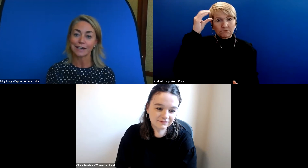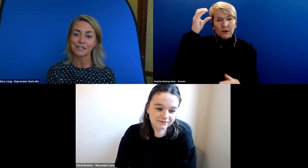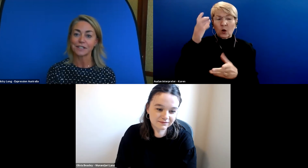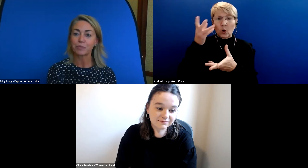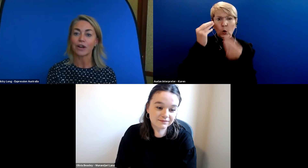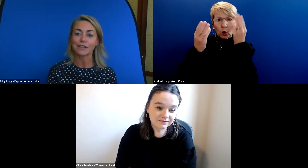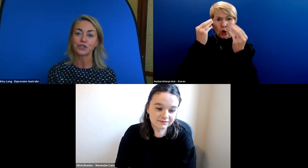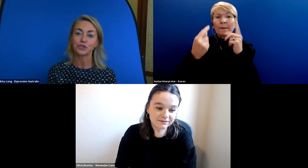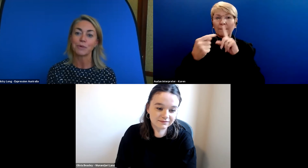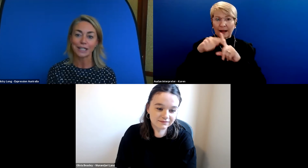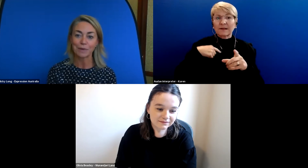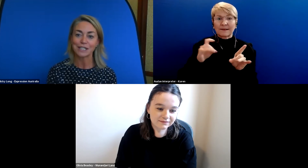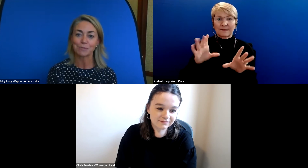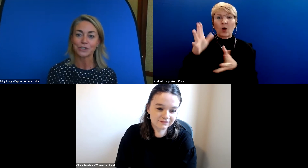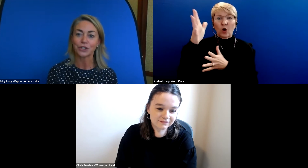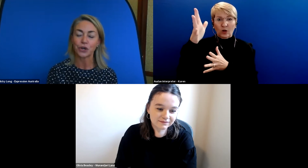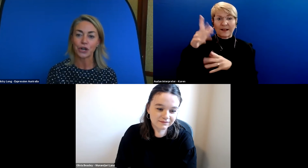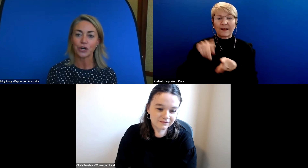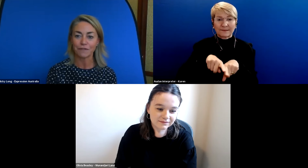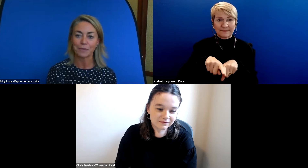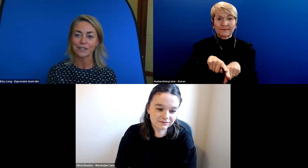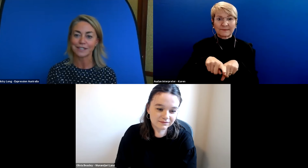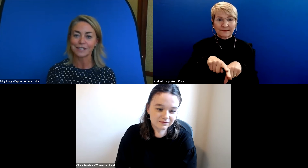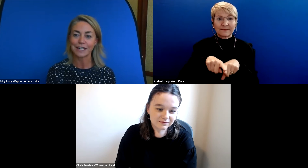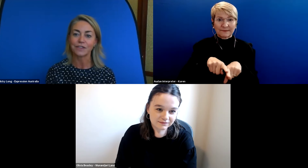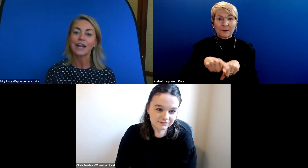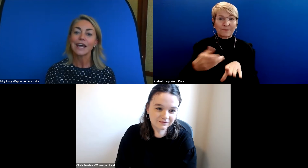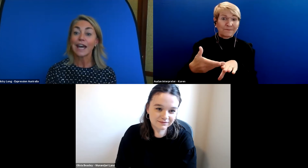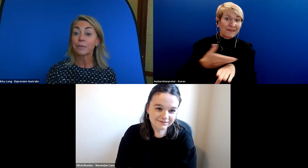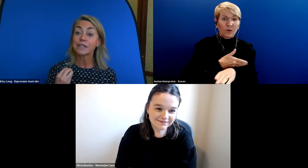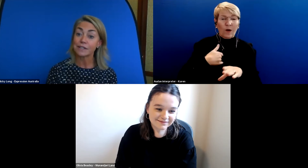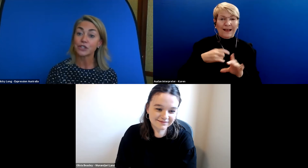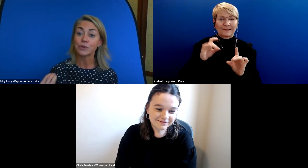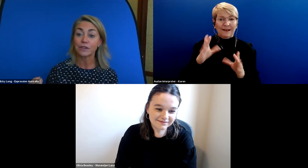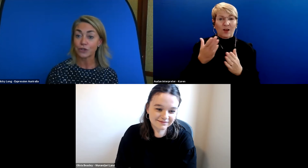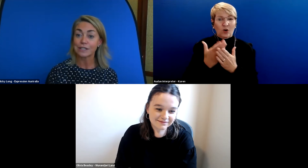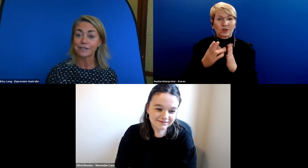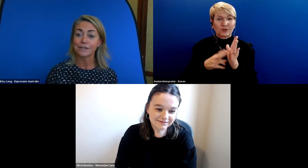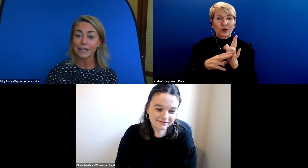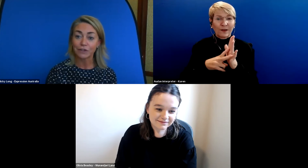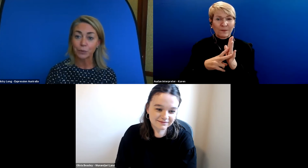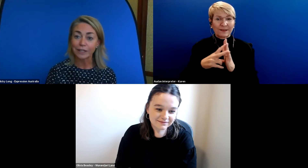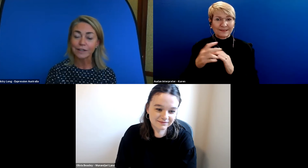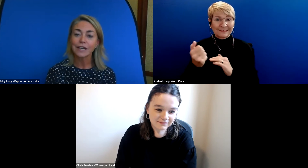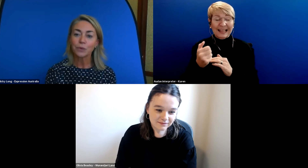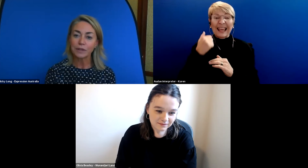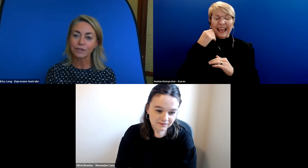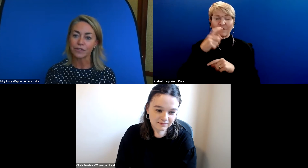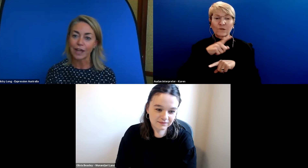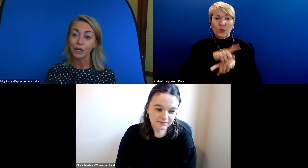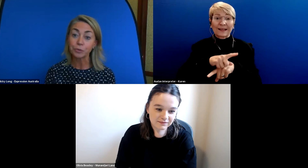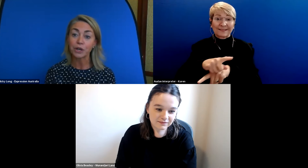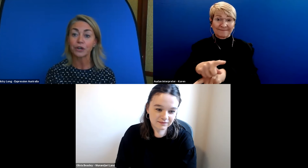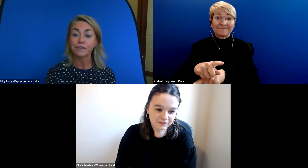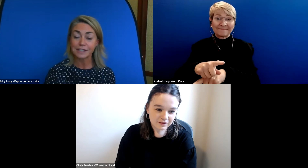Auslan lessons prior to my commencement on November the 16th. And I'm continuing those lessons every week with